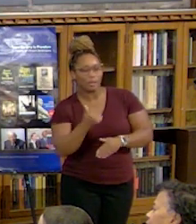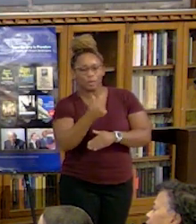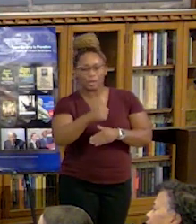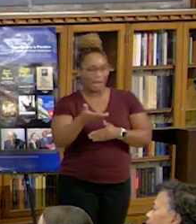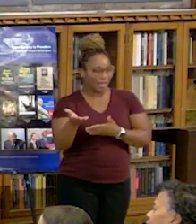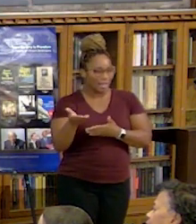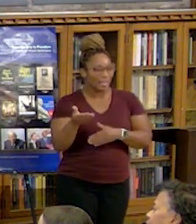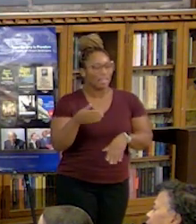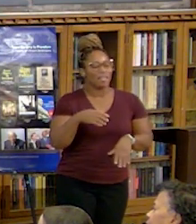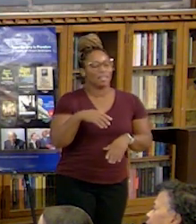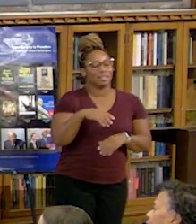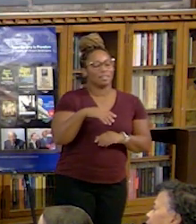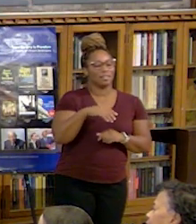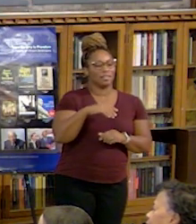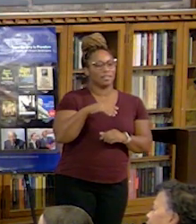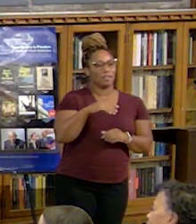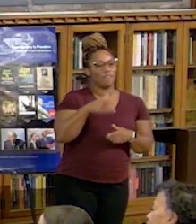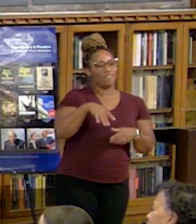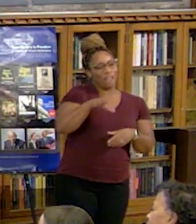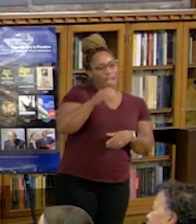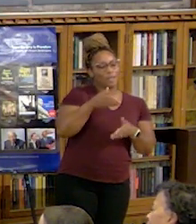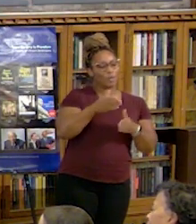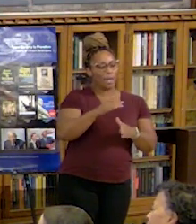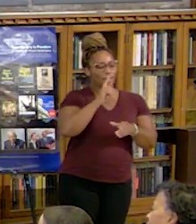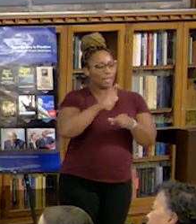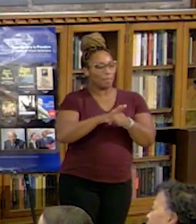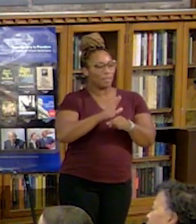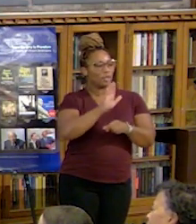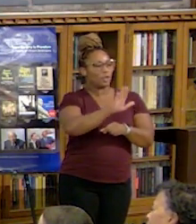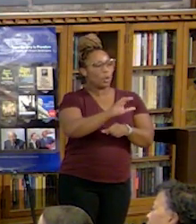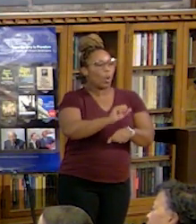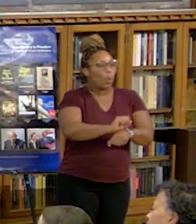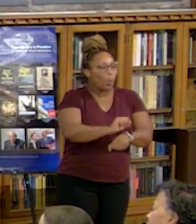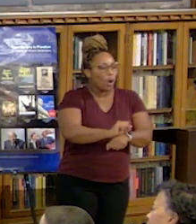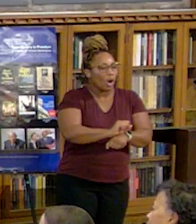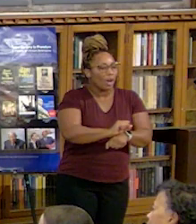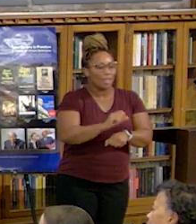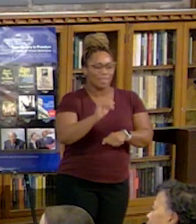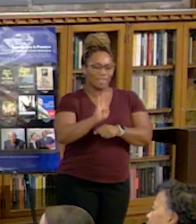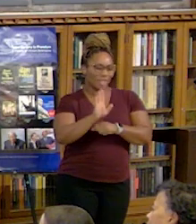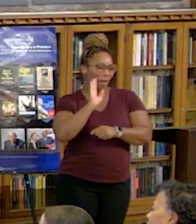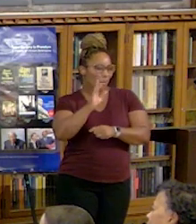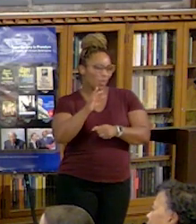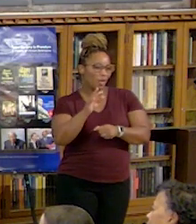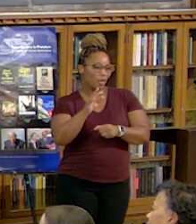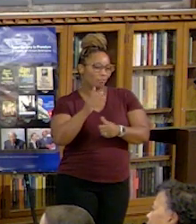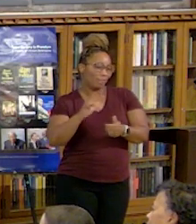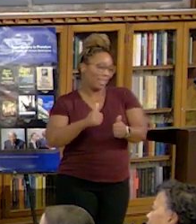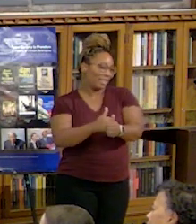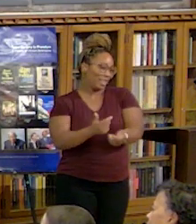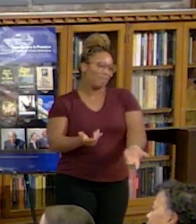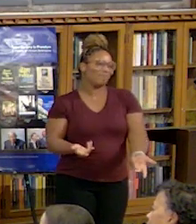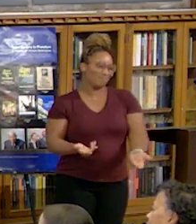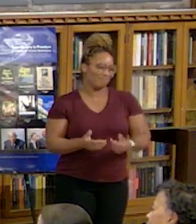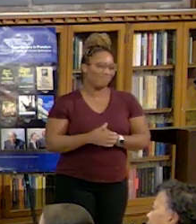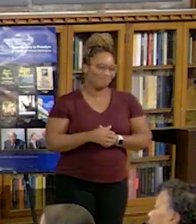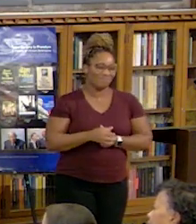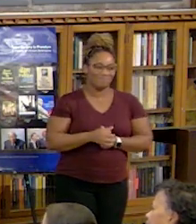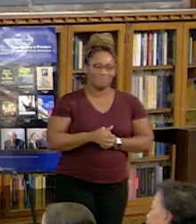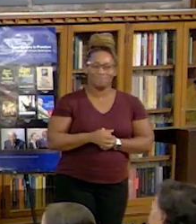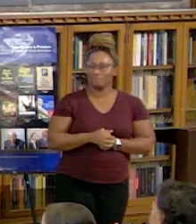that and so find a way to be committed to your work and the job will just have to catch up to